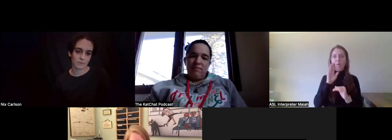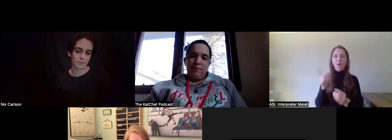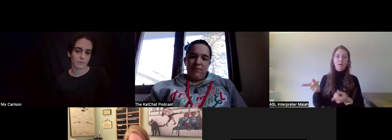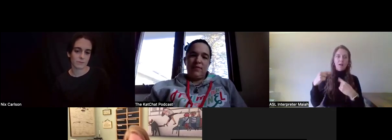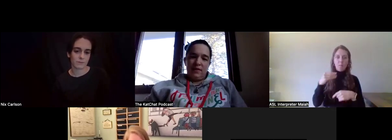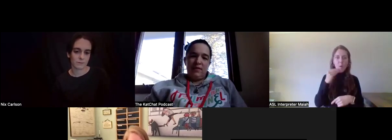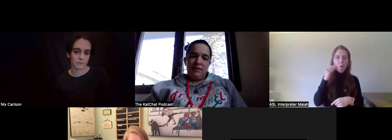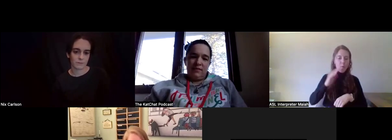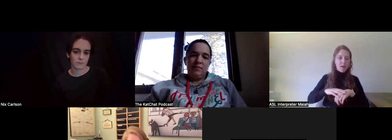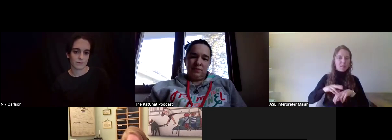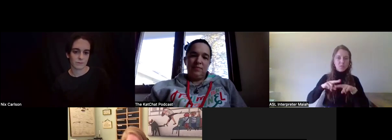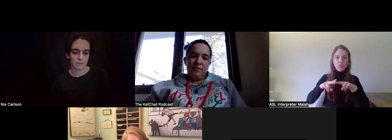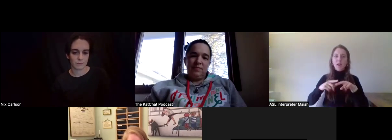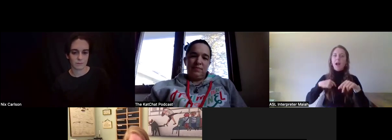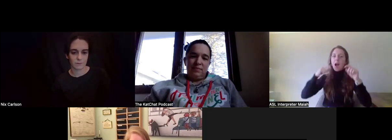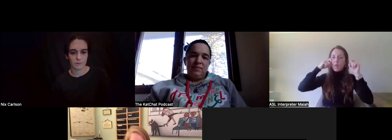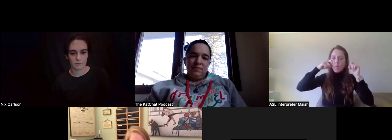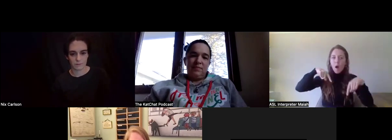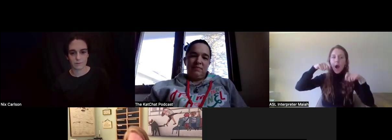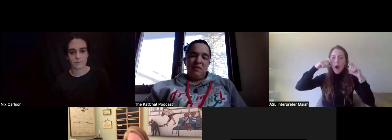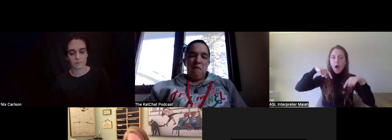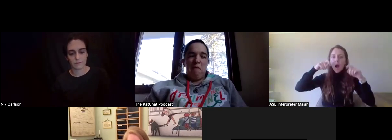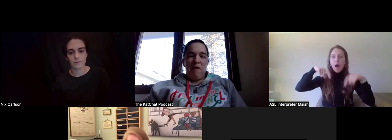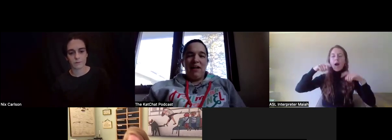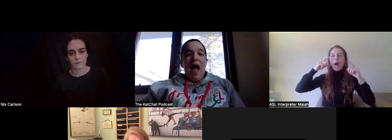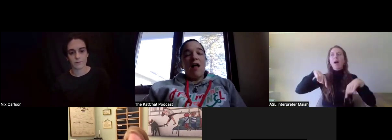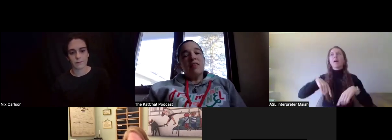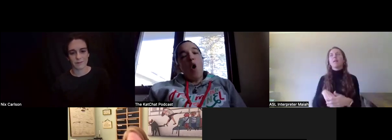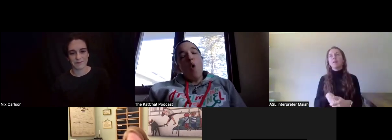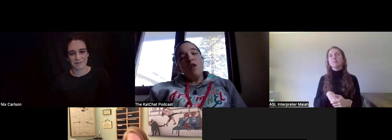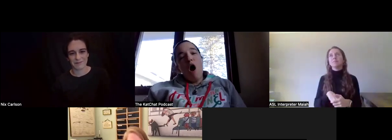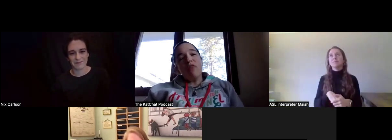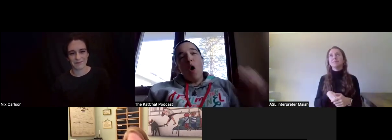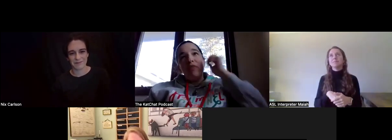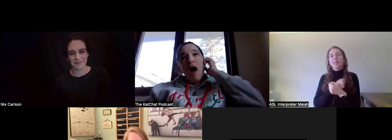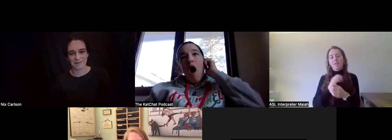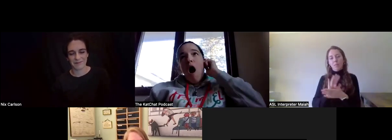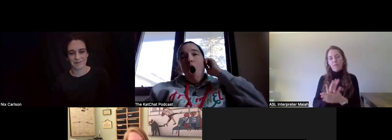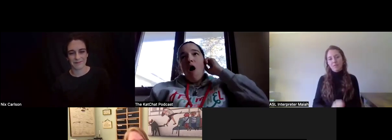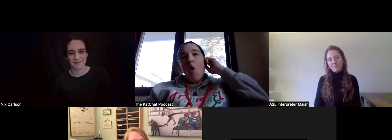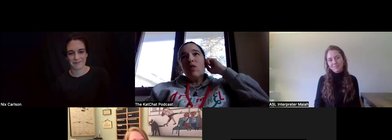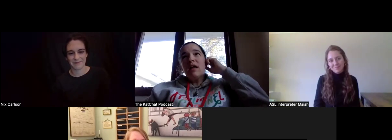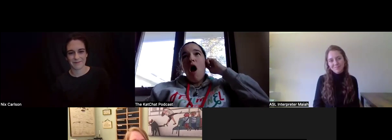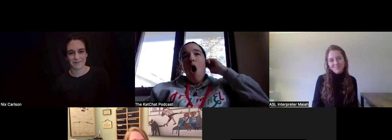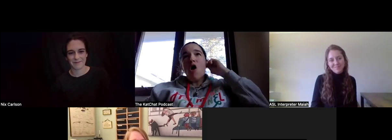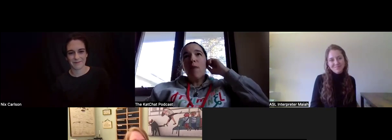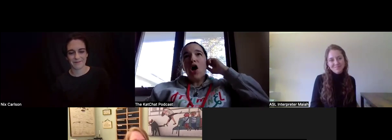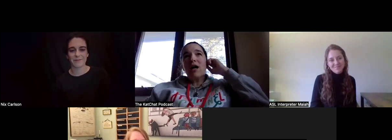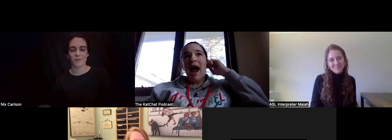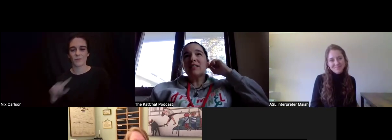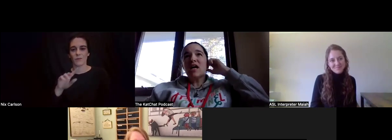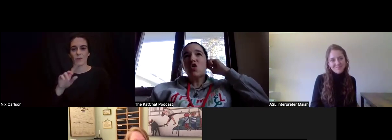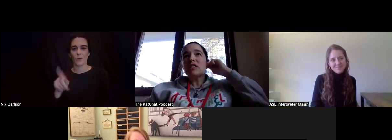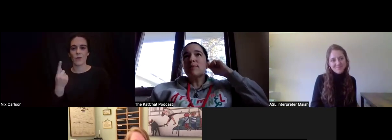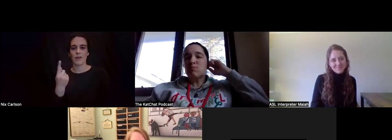out. So I love that movie. The only